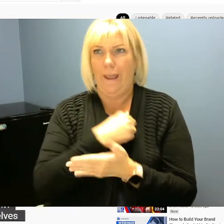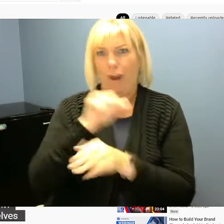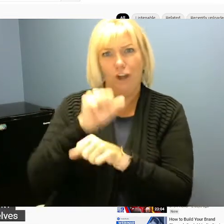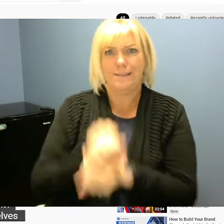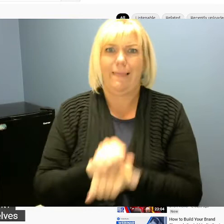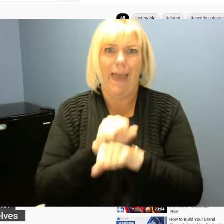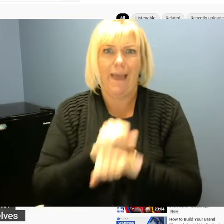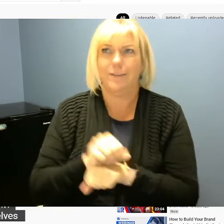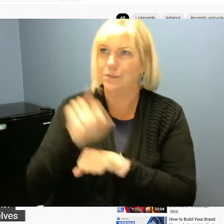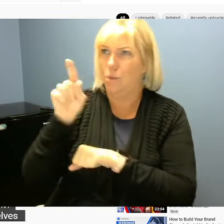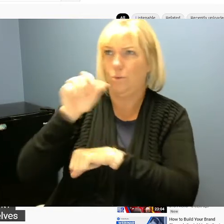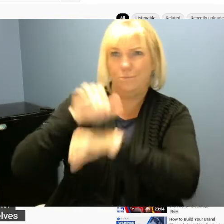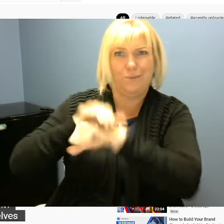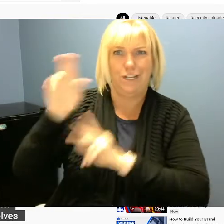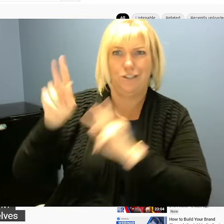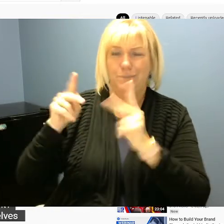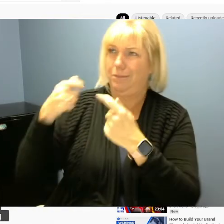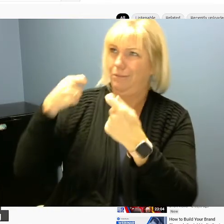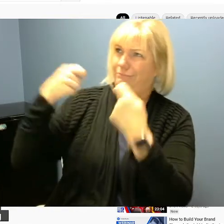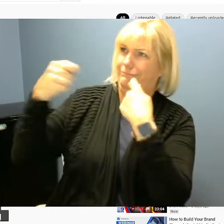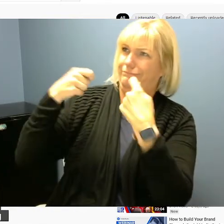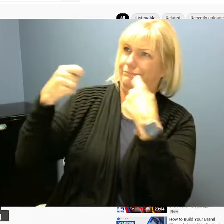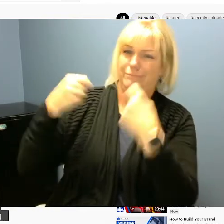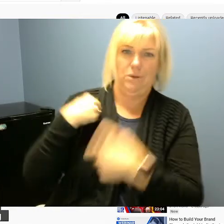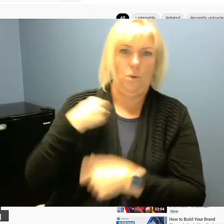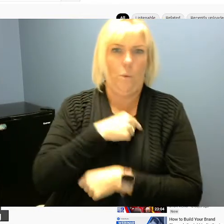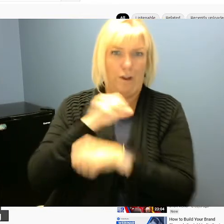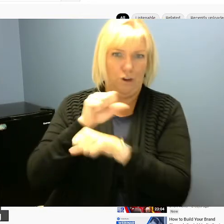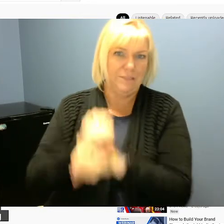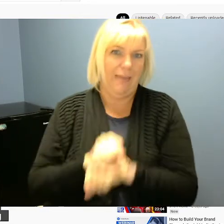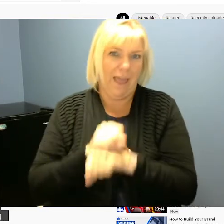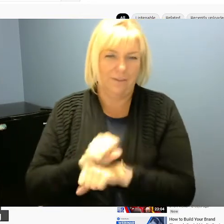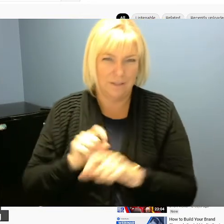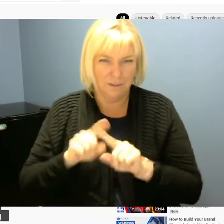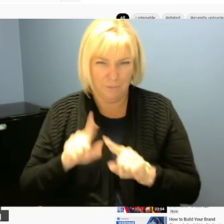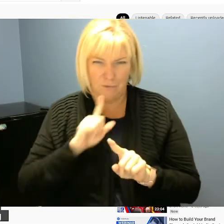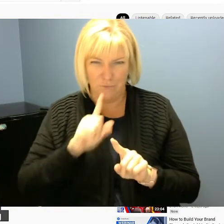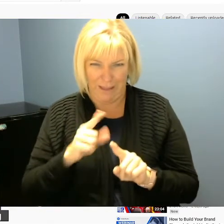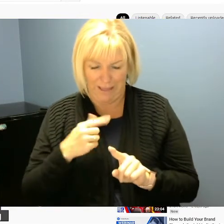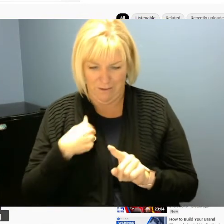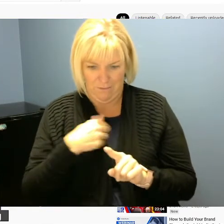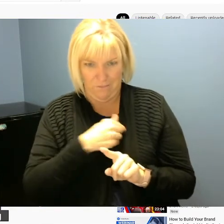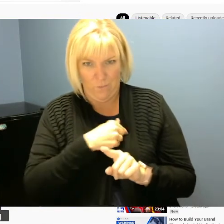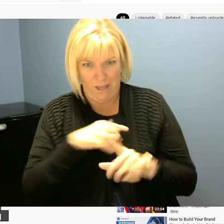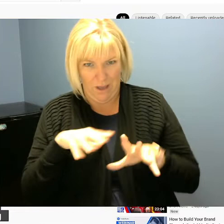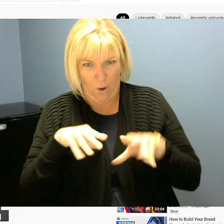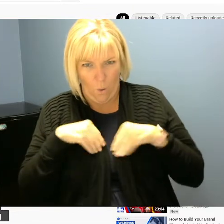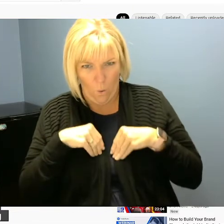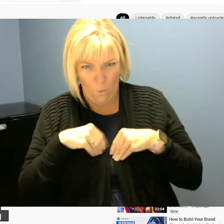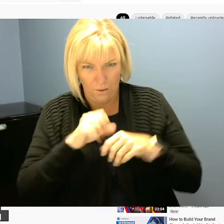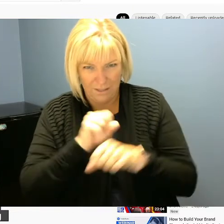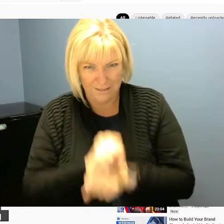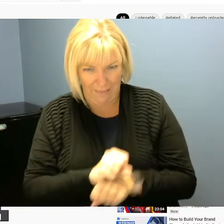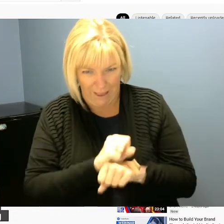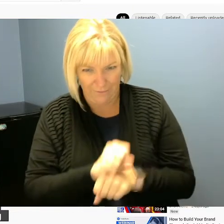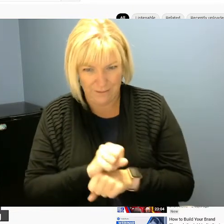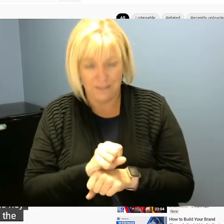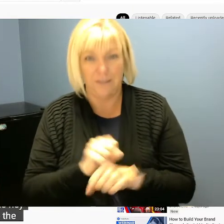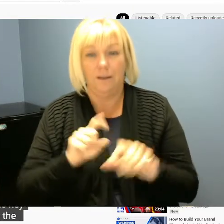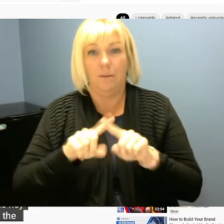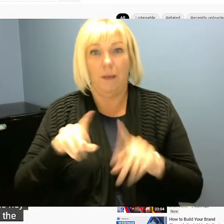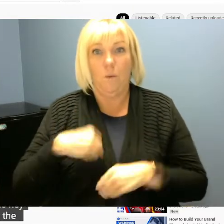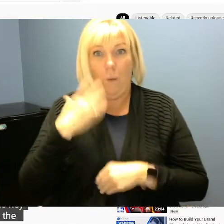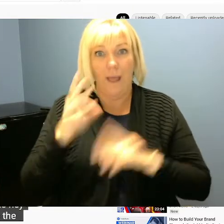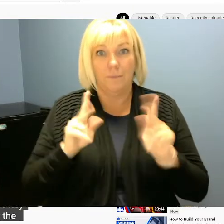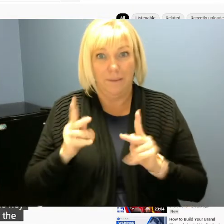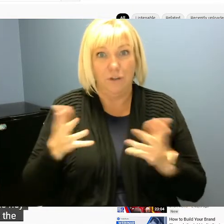it, even though they themselves were slaveholders, right? We're slaves to the British, white colonists were saying. And